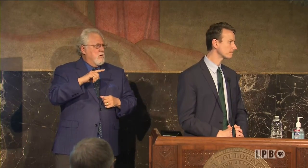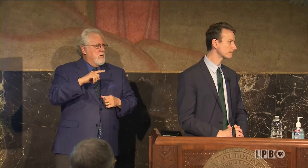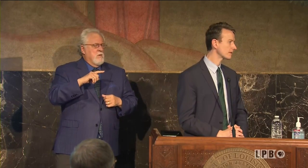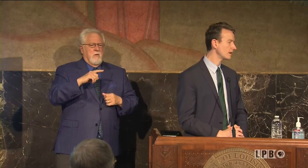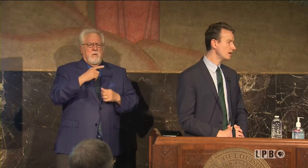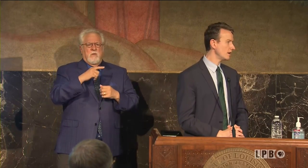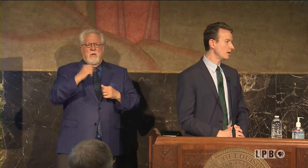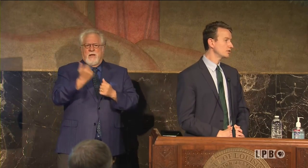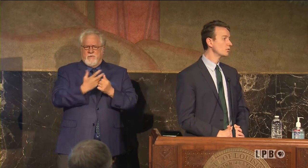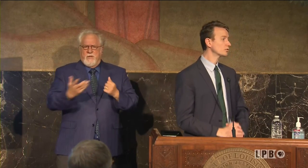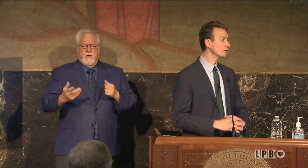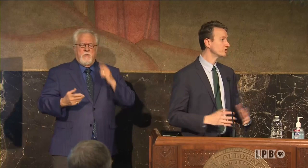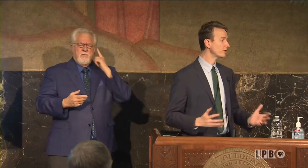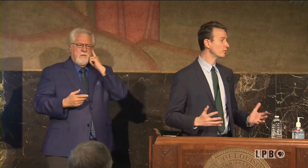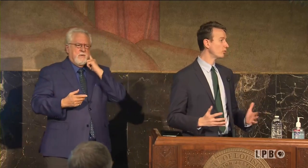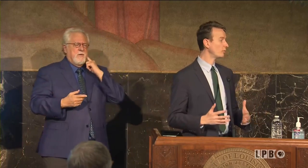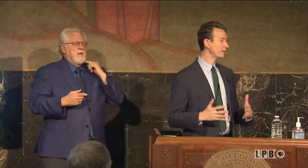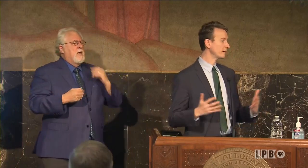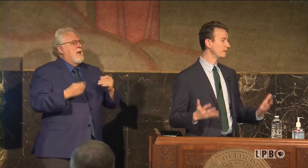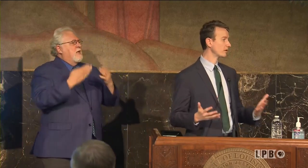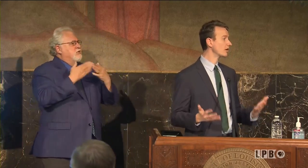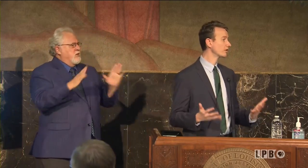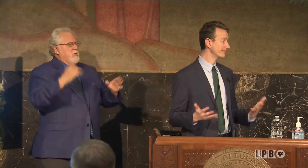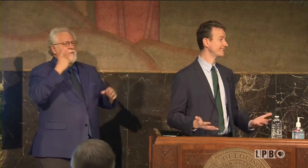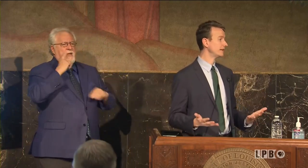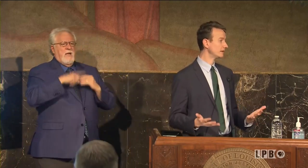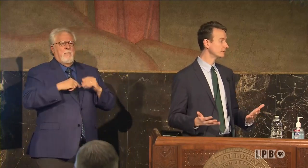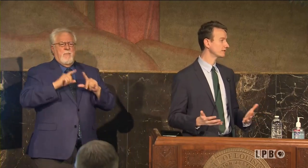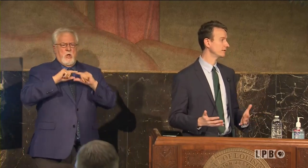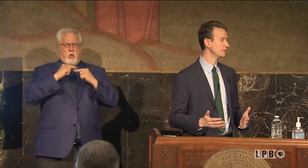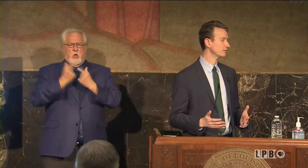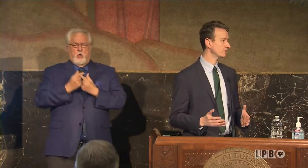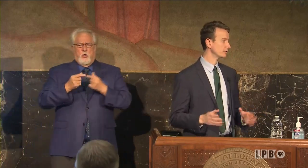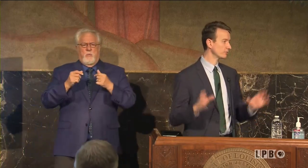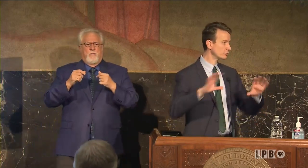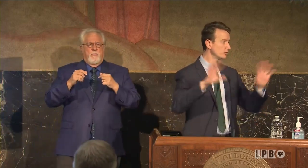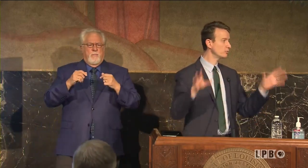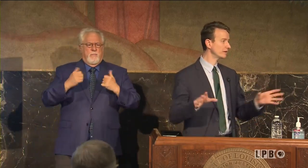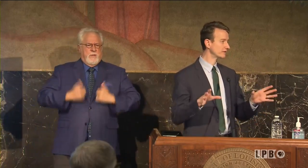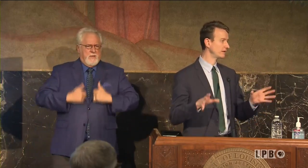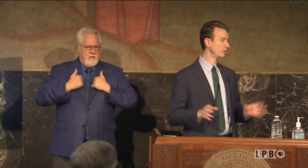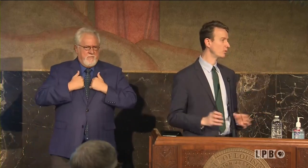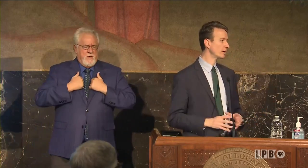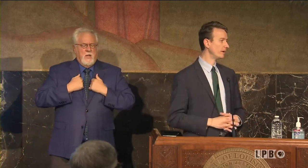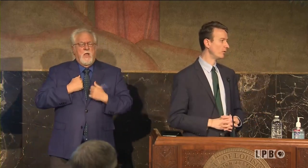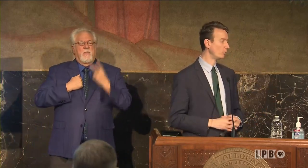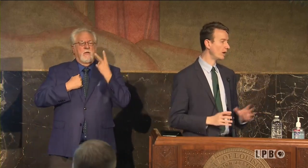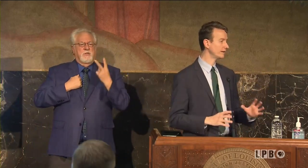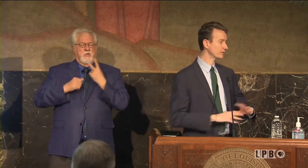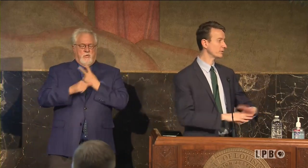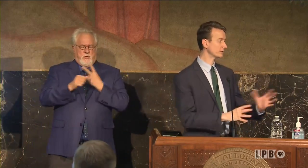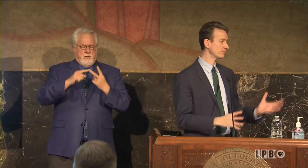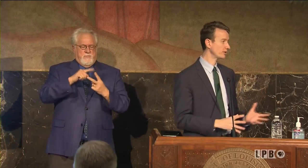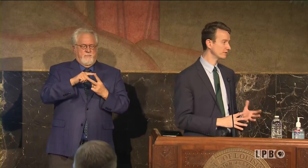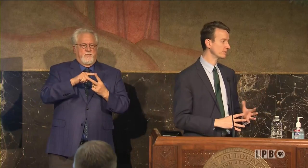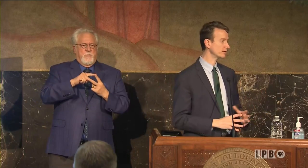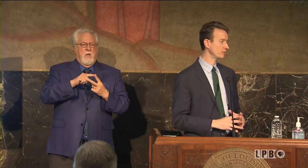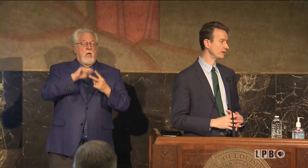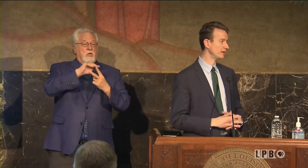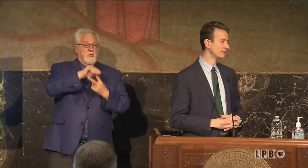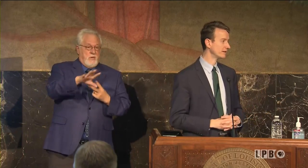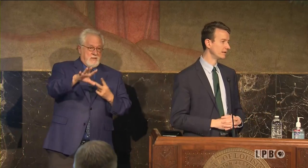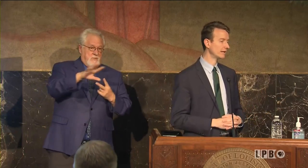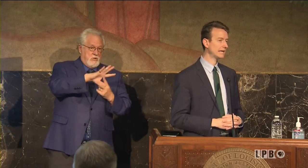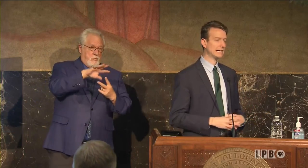like that? So in general, when we think about congregate settings, there's sort of two risks that we worry about. One is the risk of